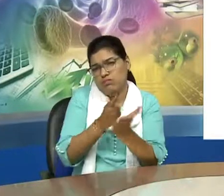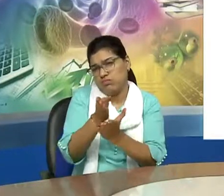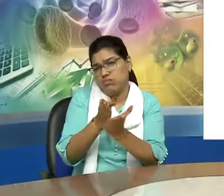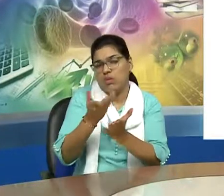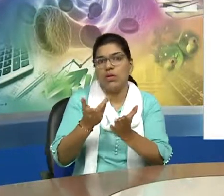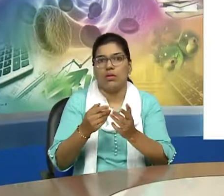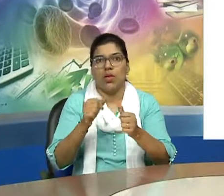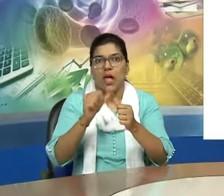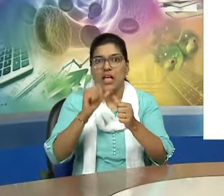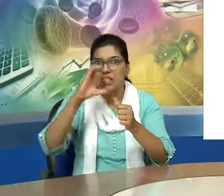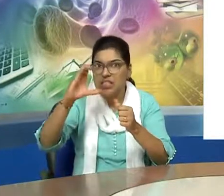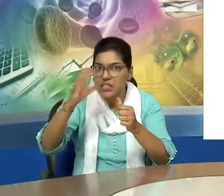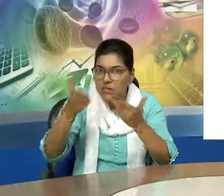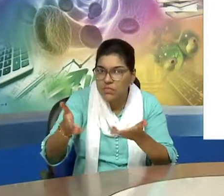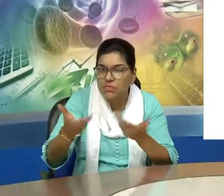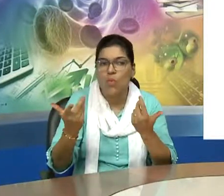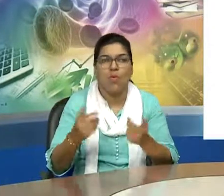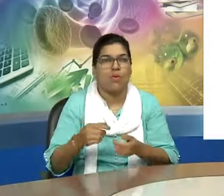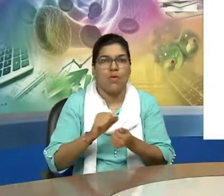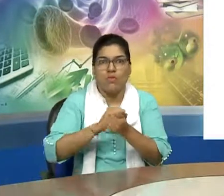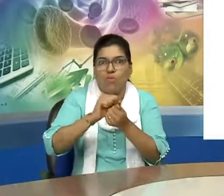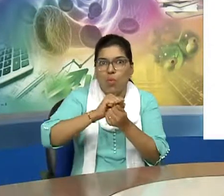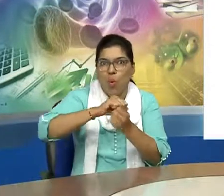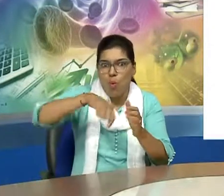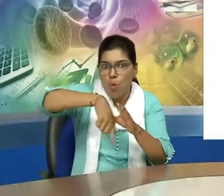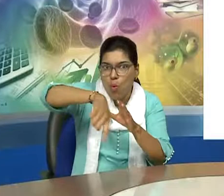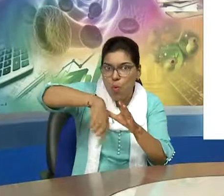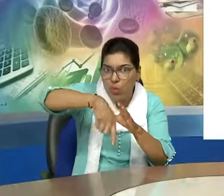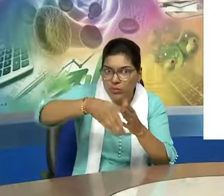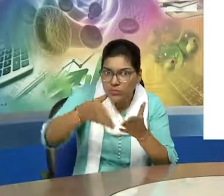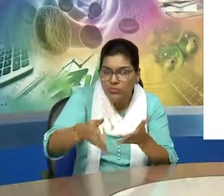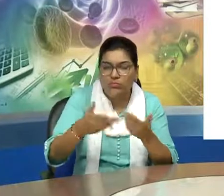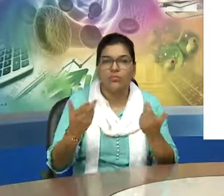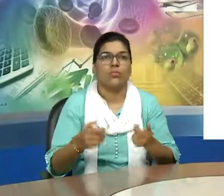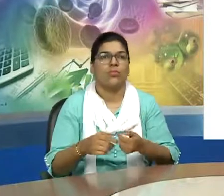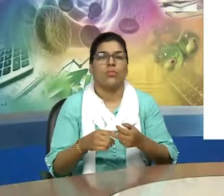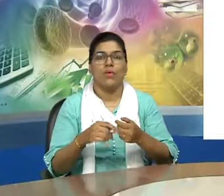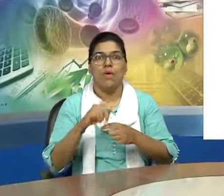different kinds of metals we get from those mines, and we